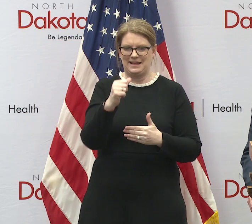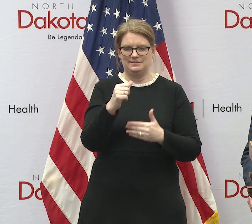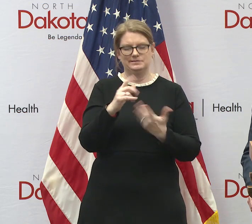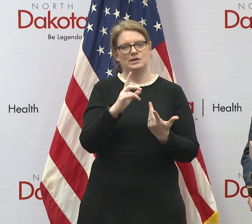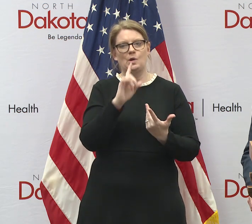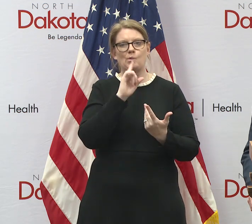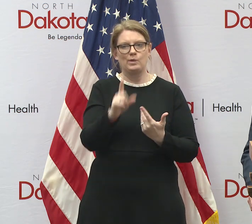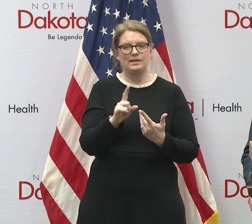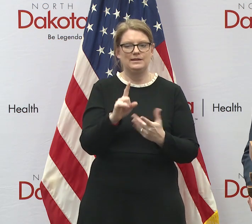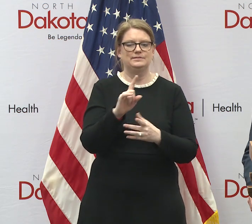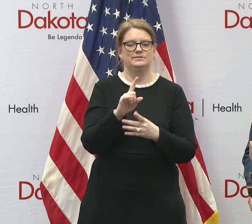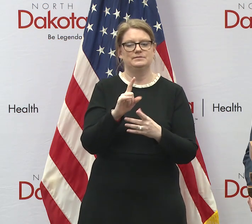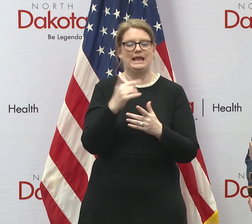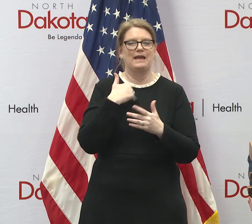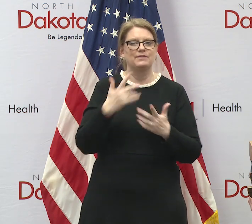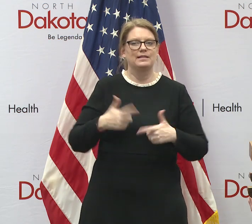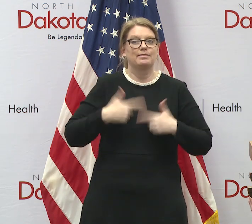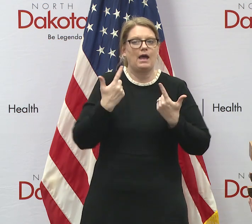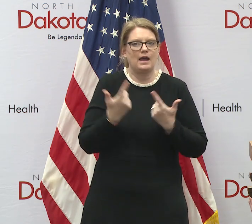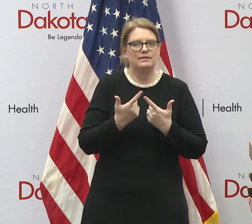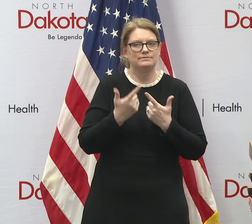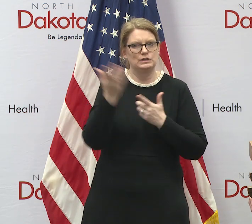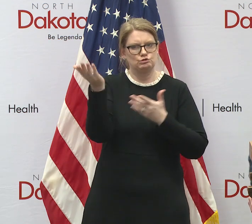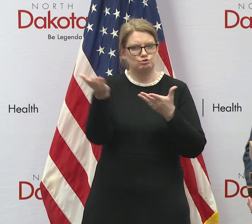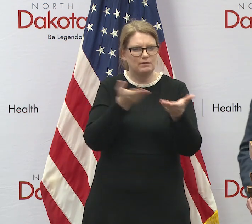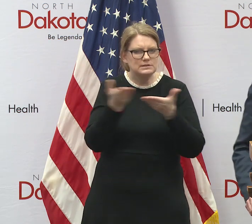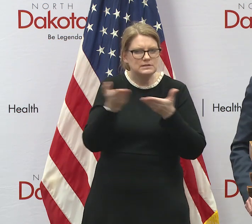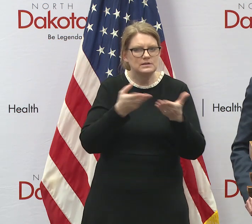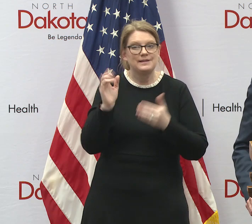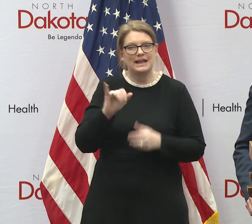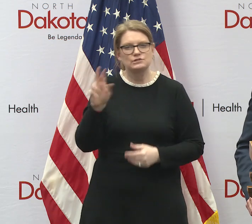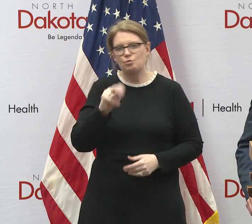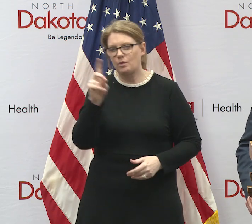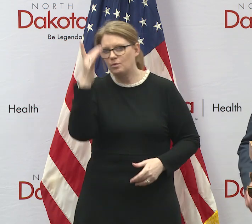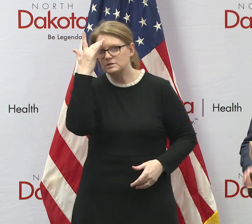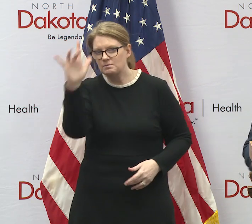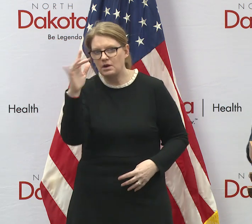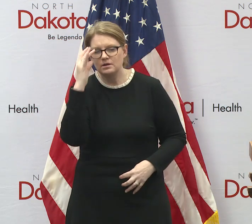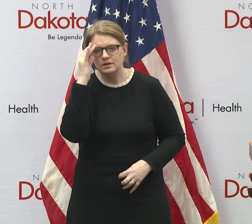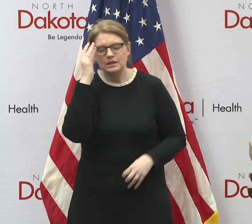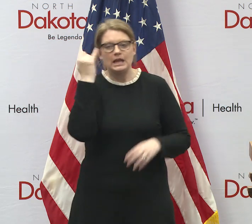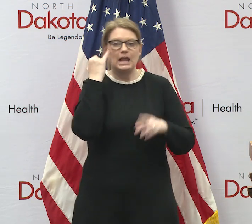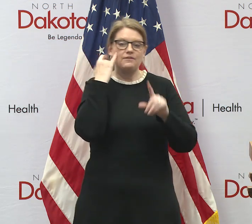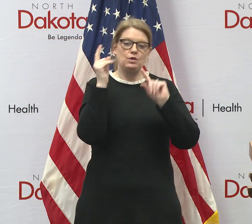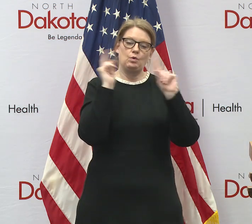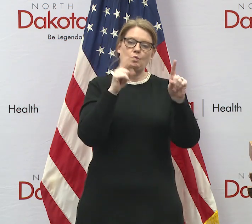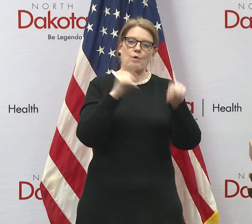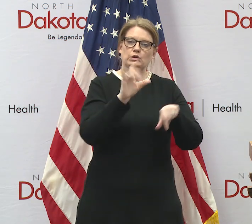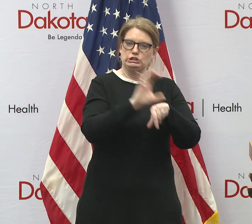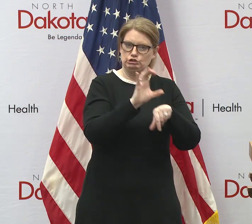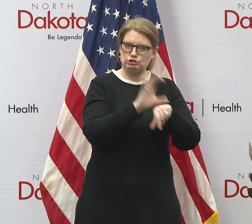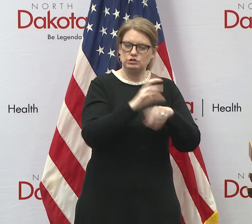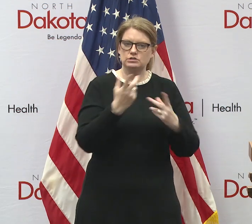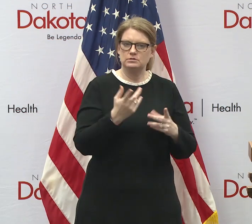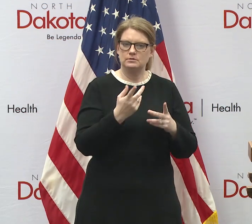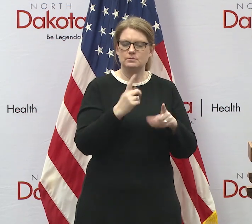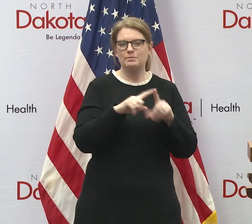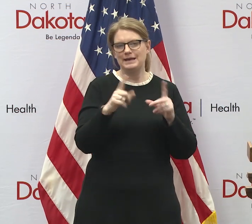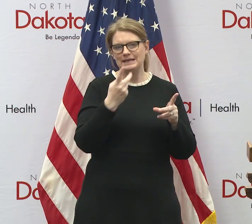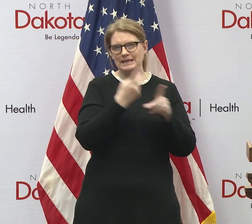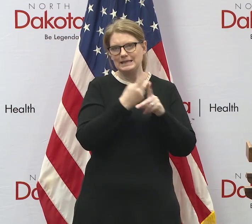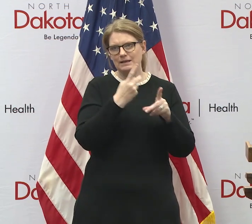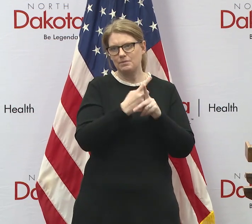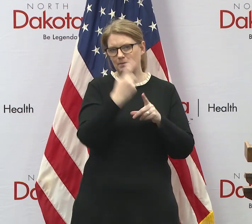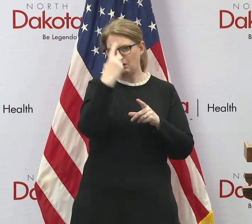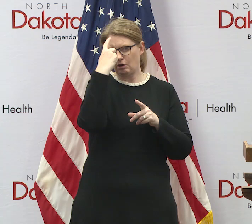North Dakota smart. And I want to say to whether you attend church regularly or not, let's keep them in our hearts and